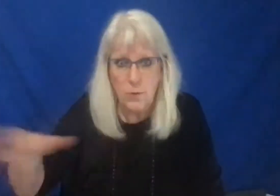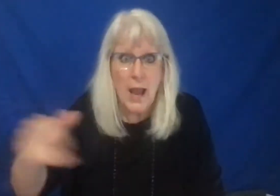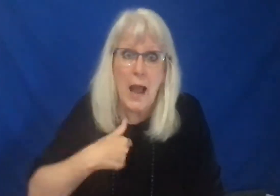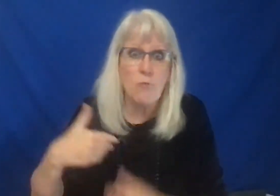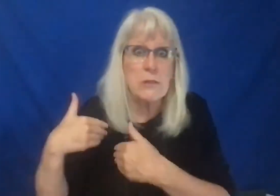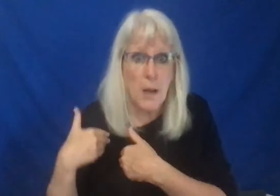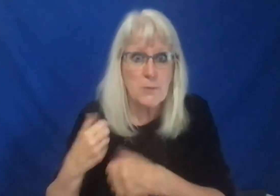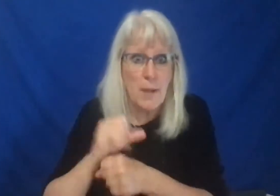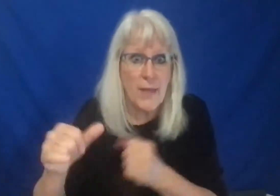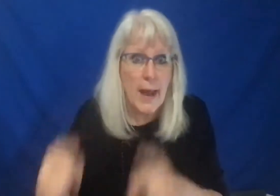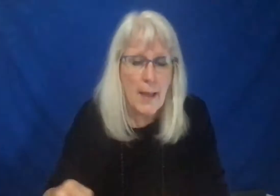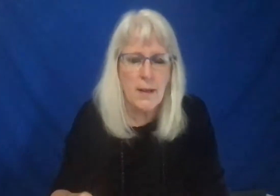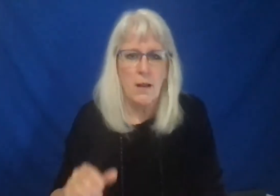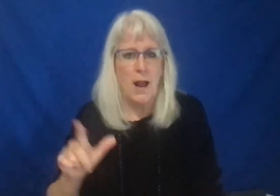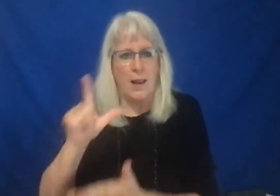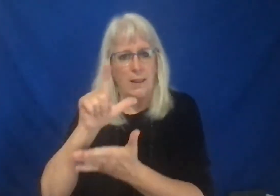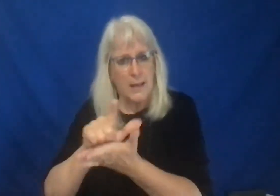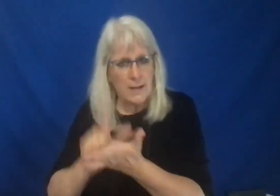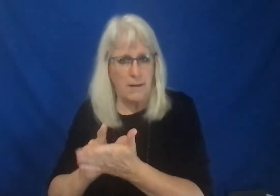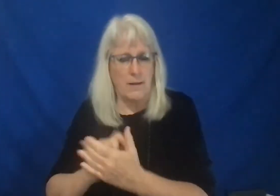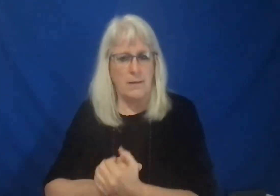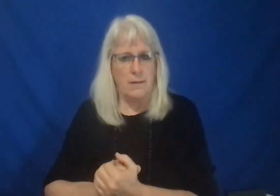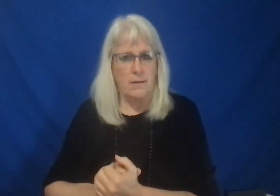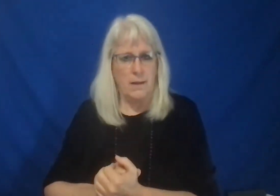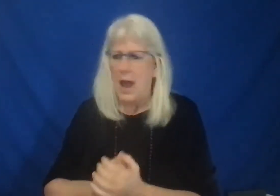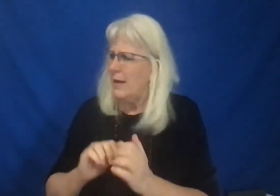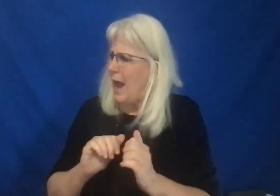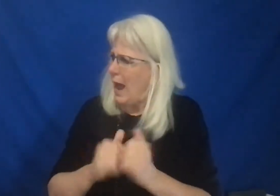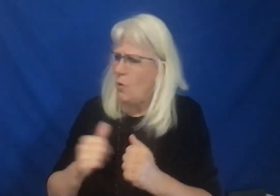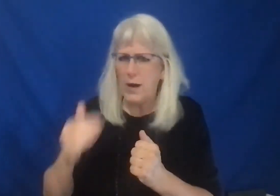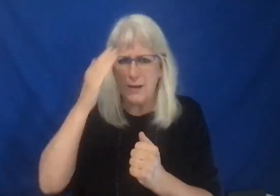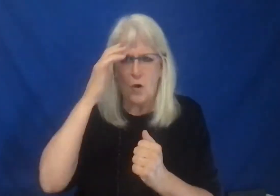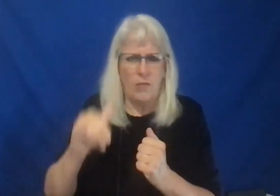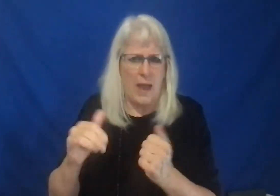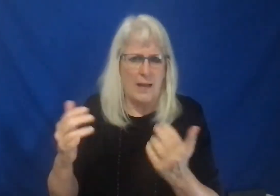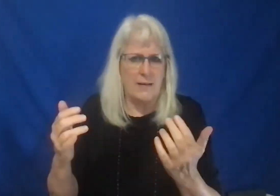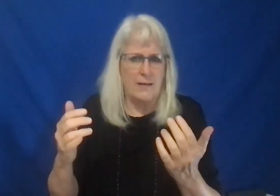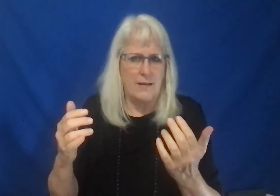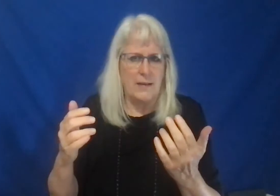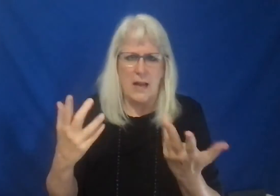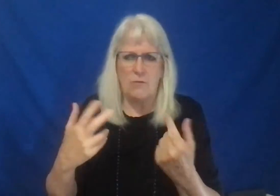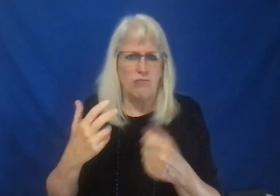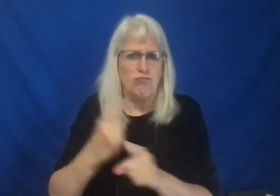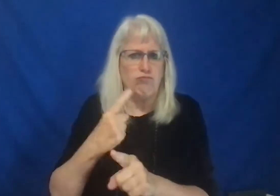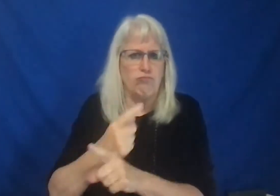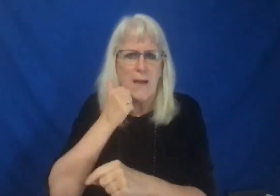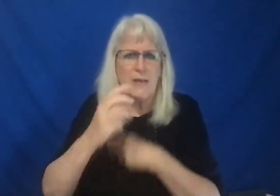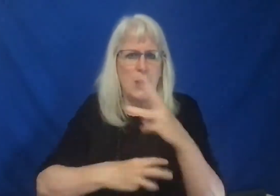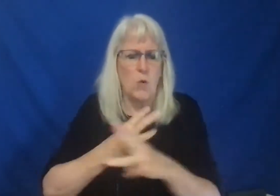again, I don't know where I would have had this information if it weren't for this concept. So I was very thankful for it. And it